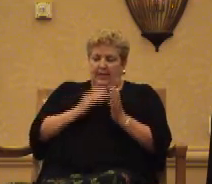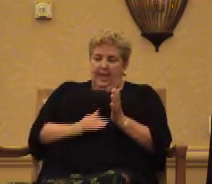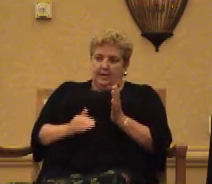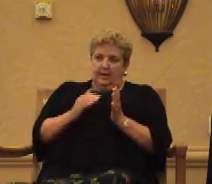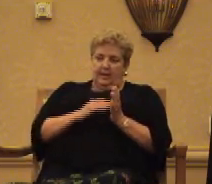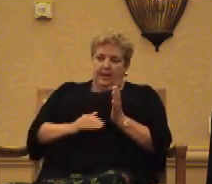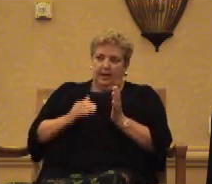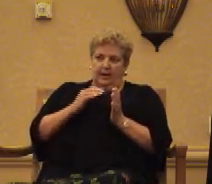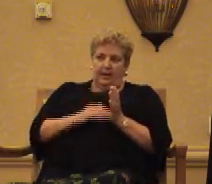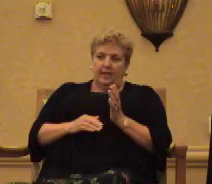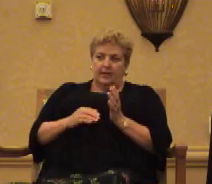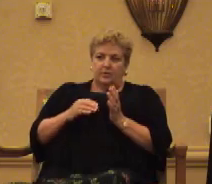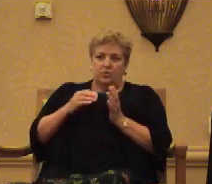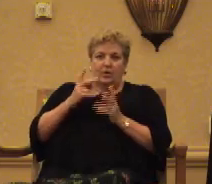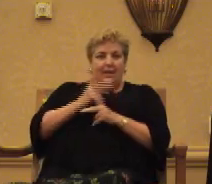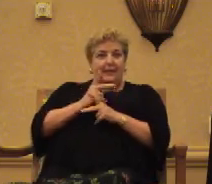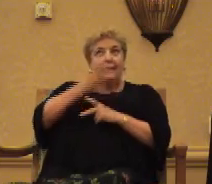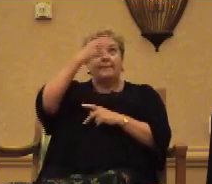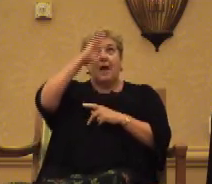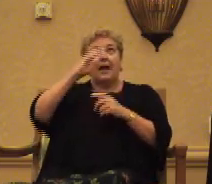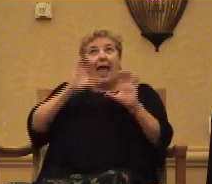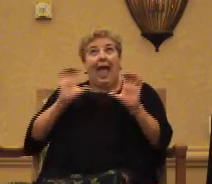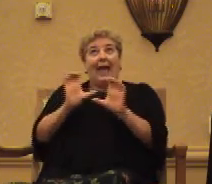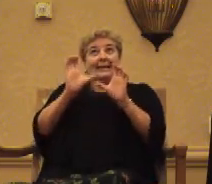keep God active in my life